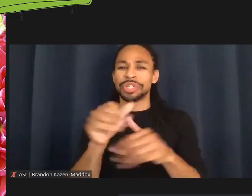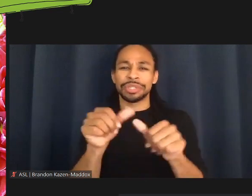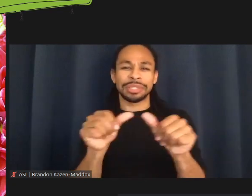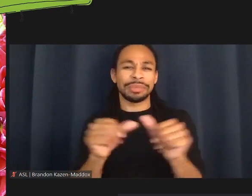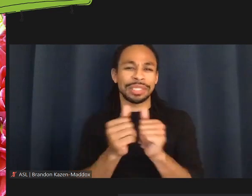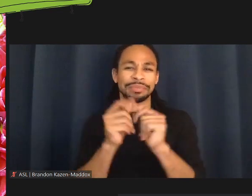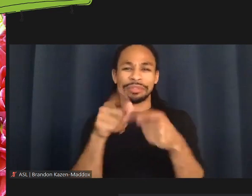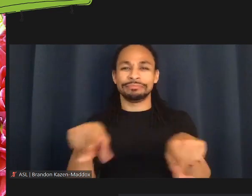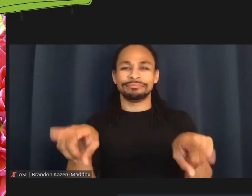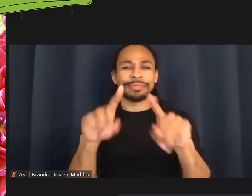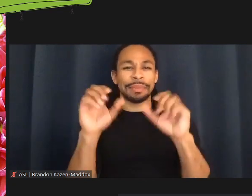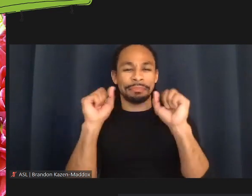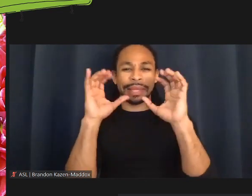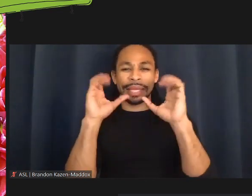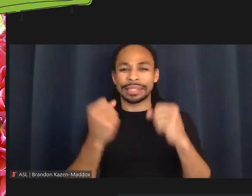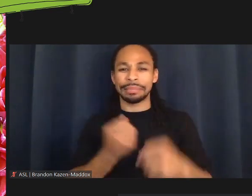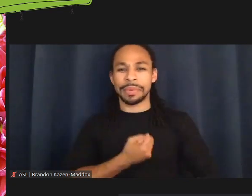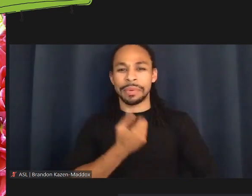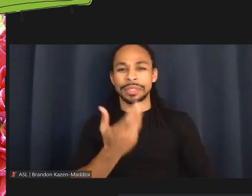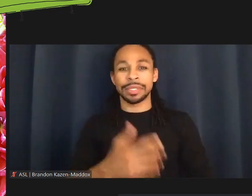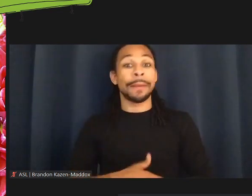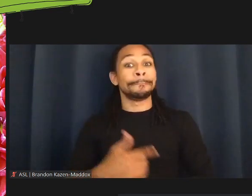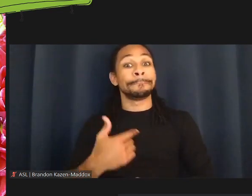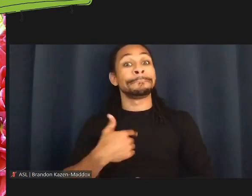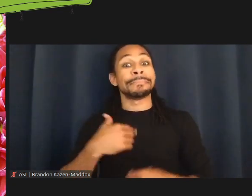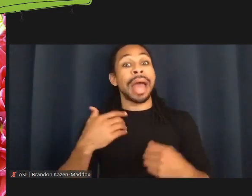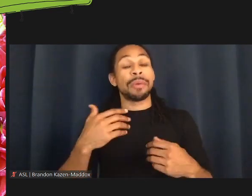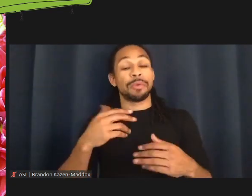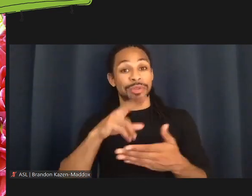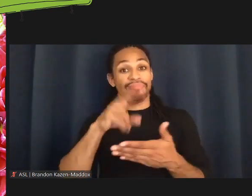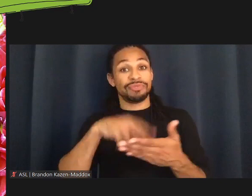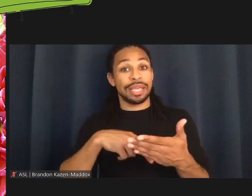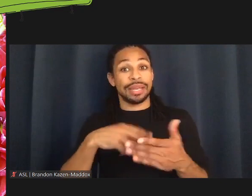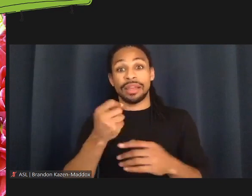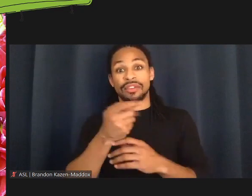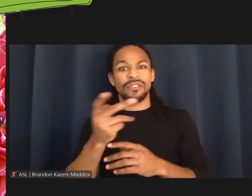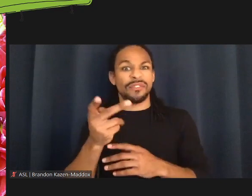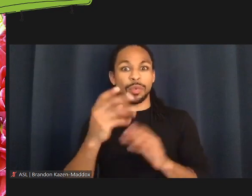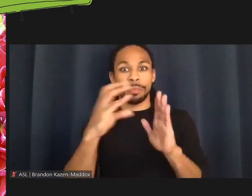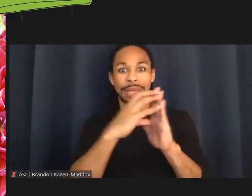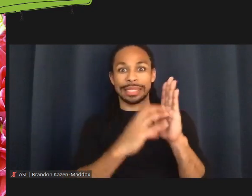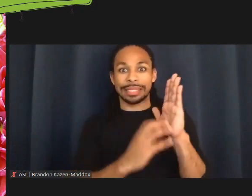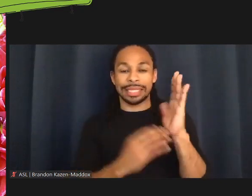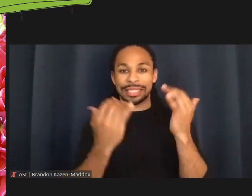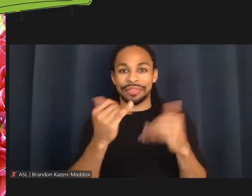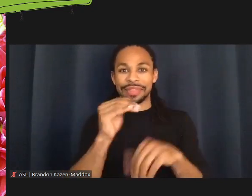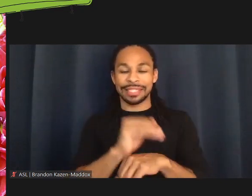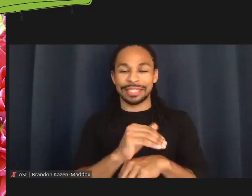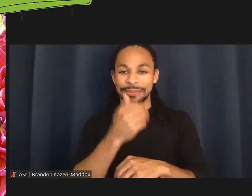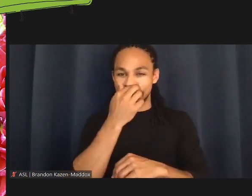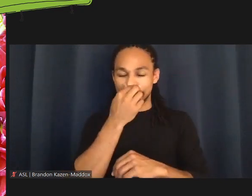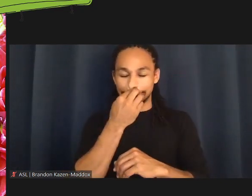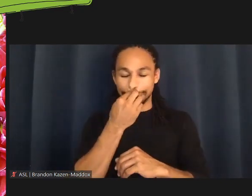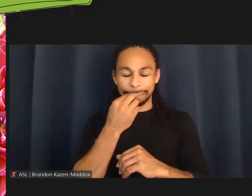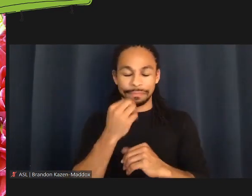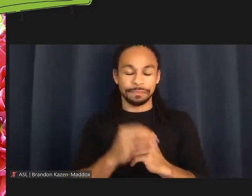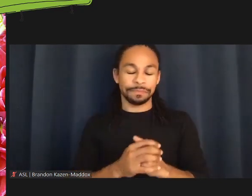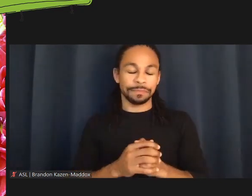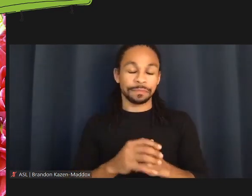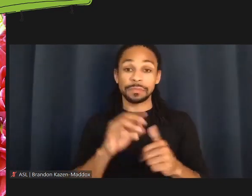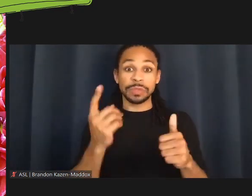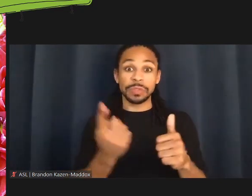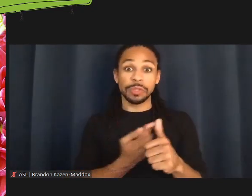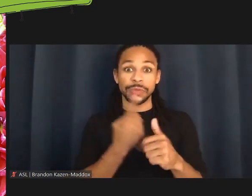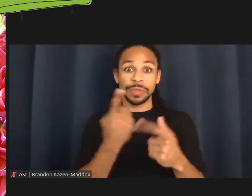poets. I will be reading a couple of pieces this evening. The first one